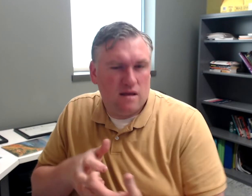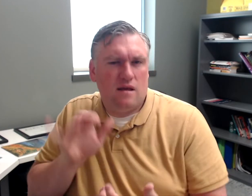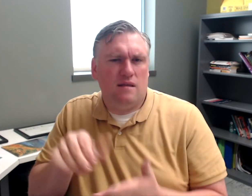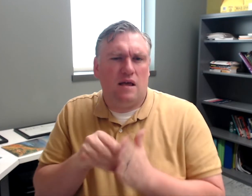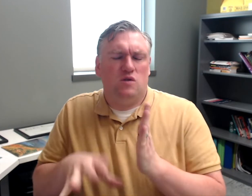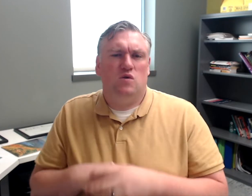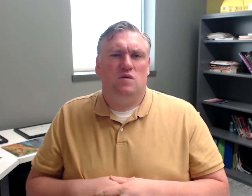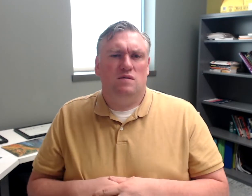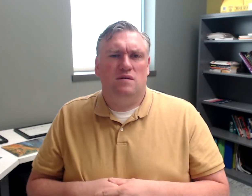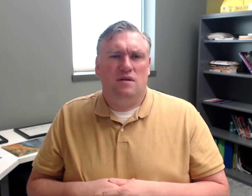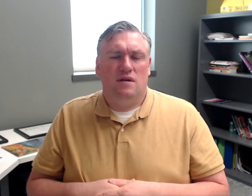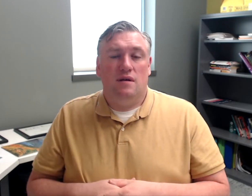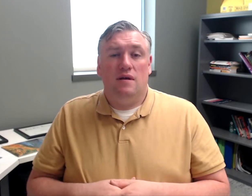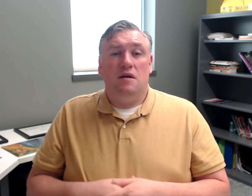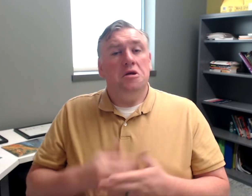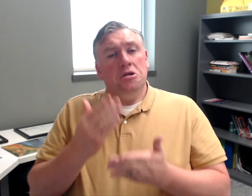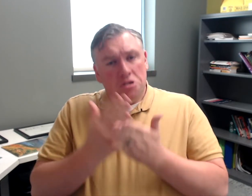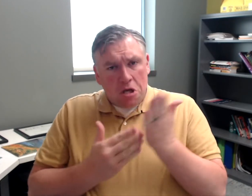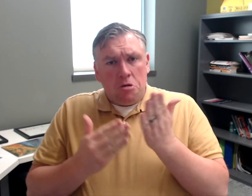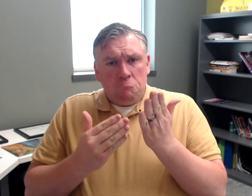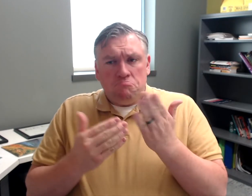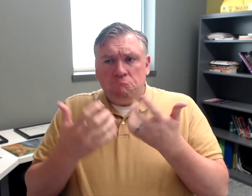their needs exactly as they are, hence the sign.